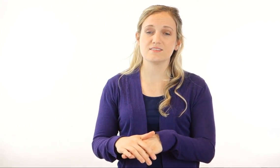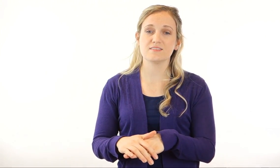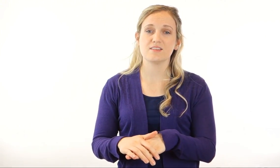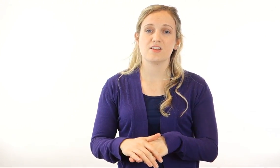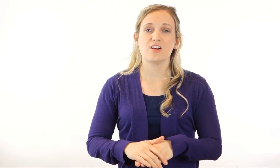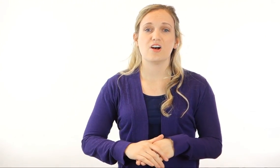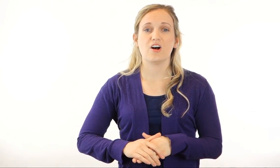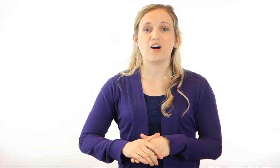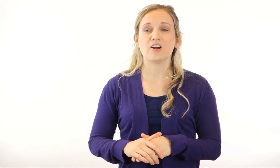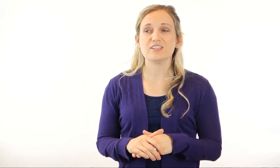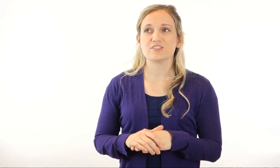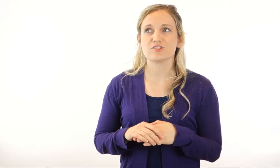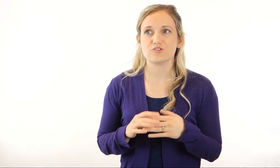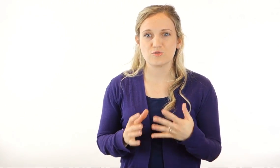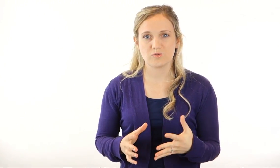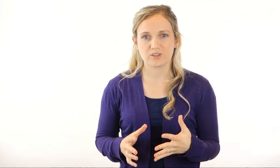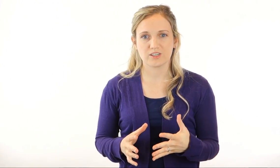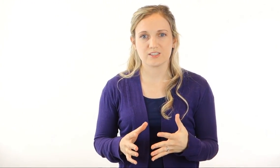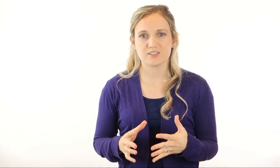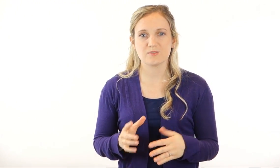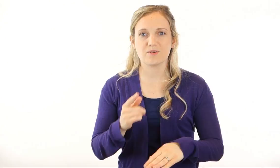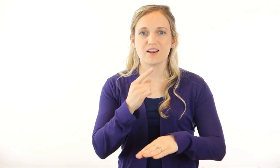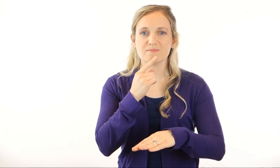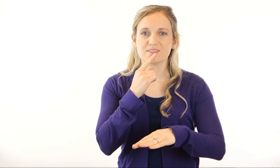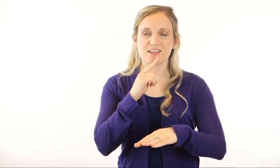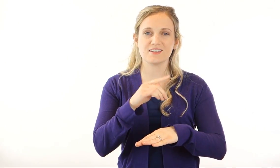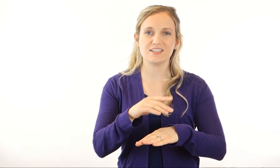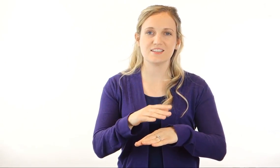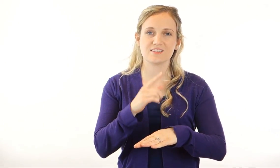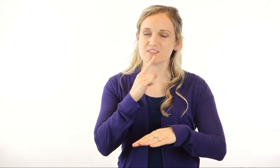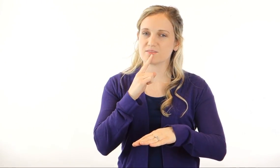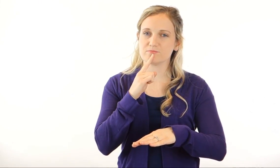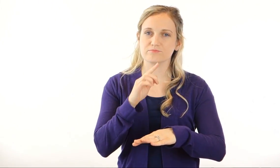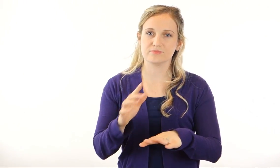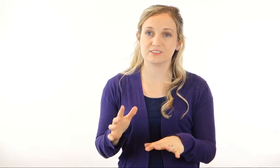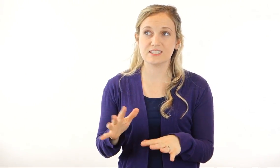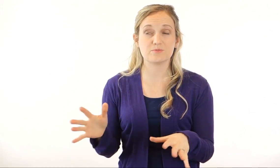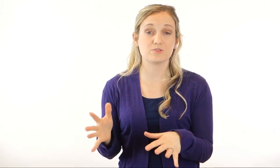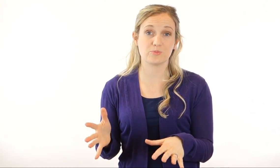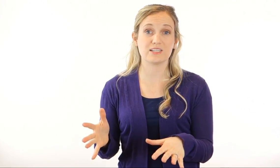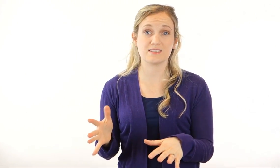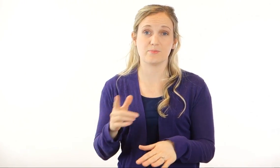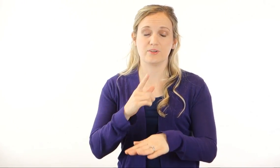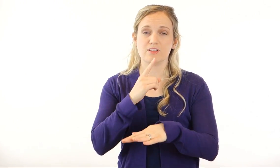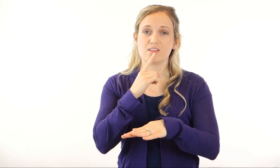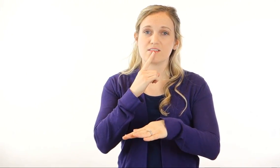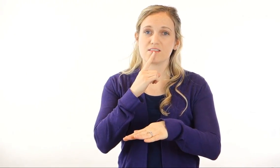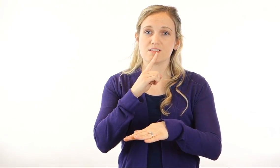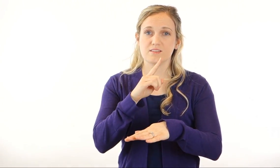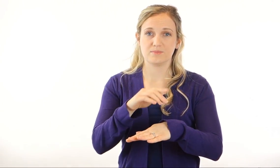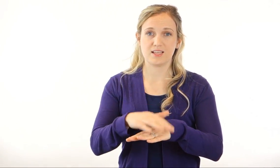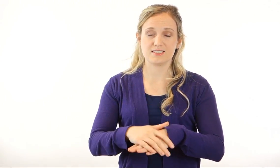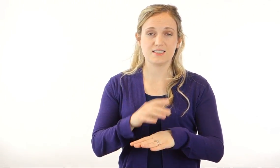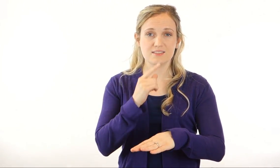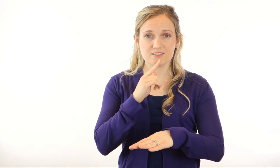blessings are in store. So what I'm signing is just, this one's pretty simple.